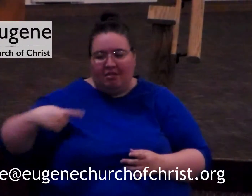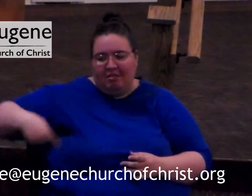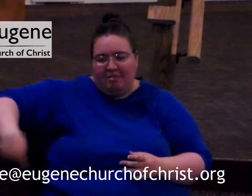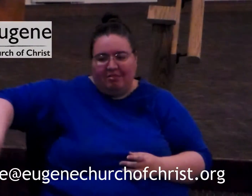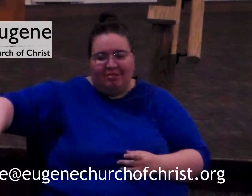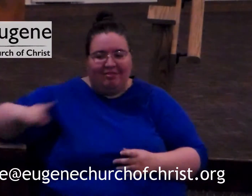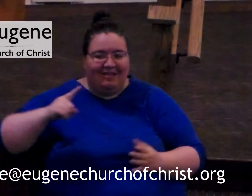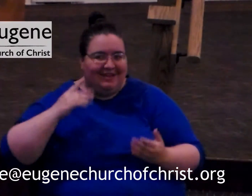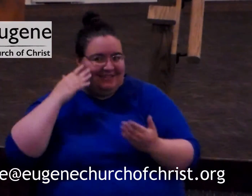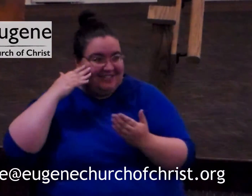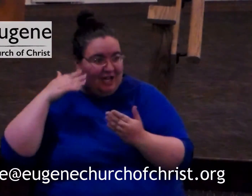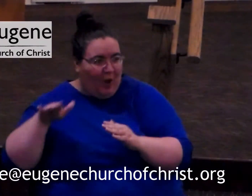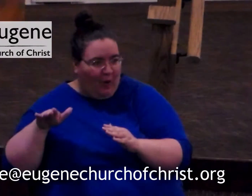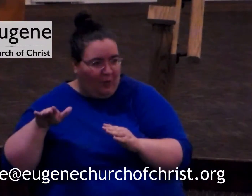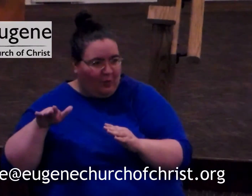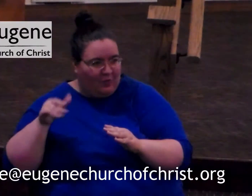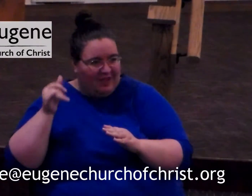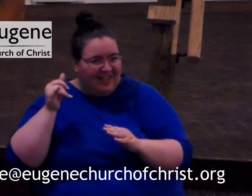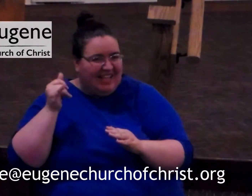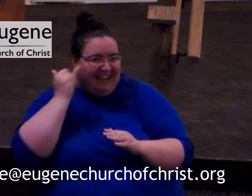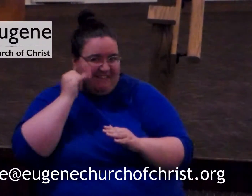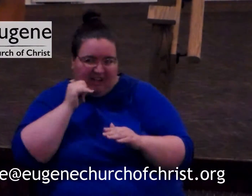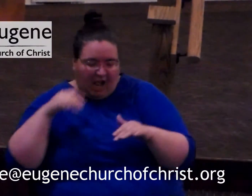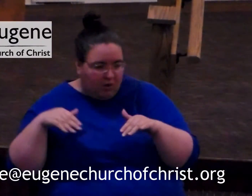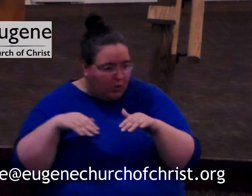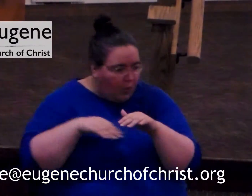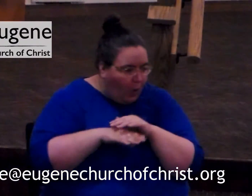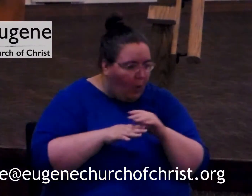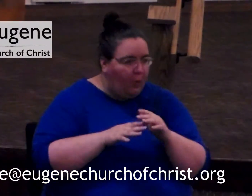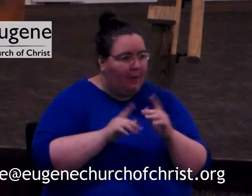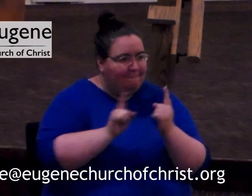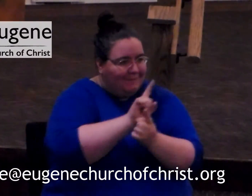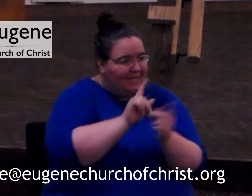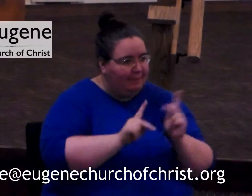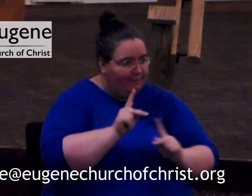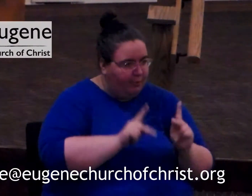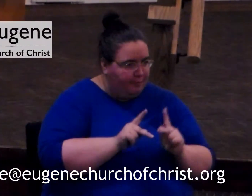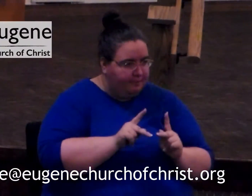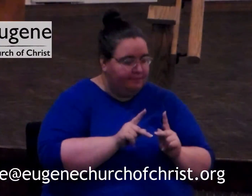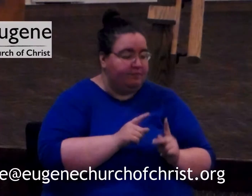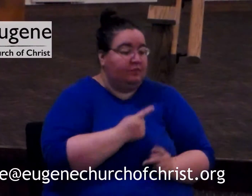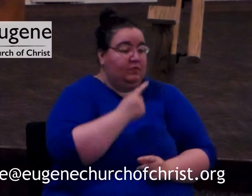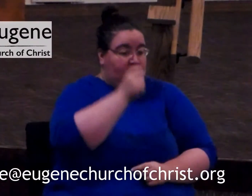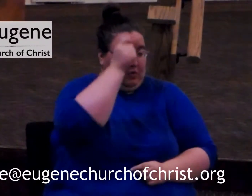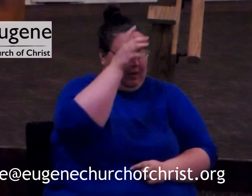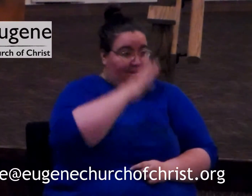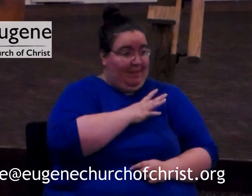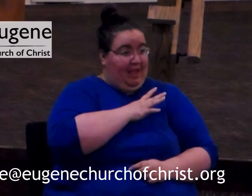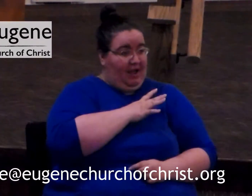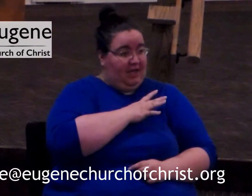unless you got to know the people at that church, was that there was a man who was an elder at that church